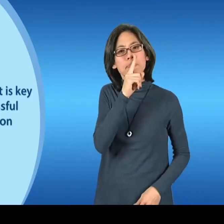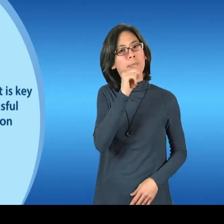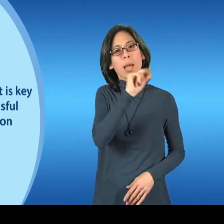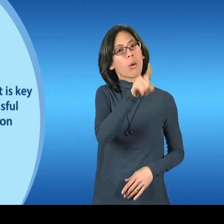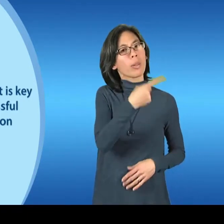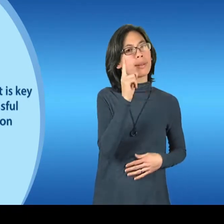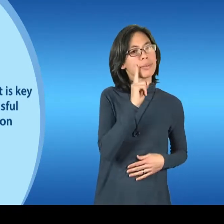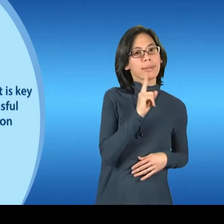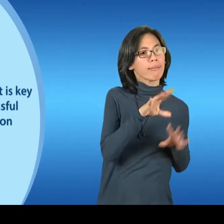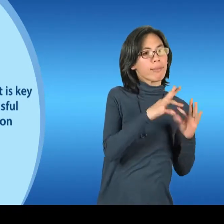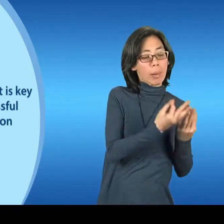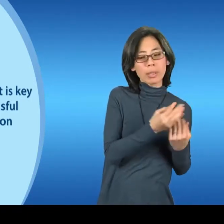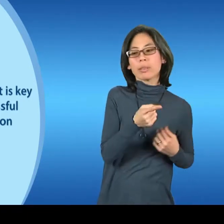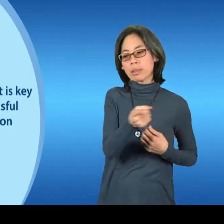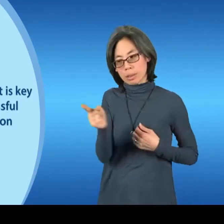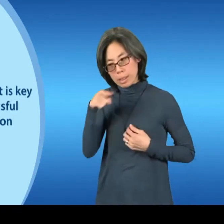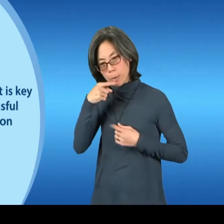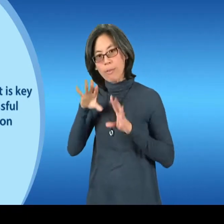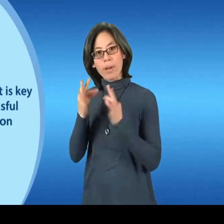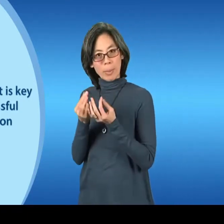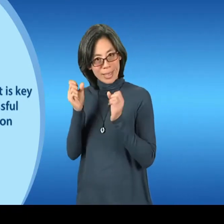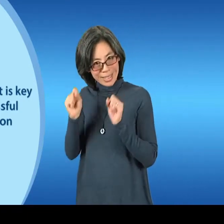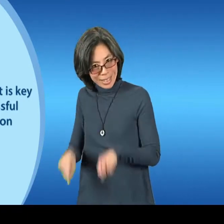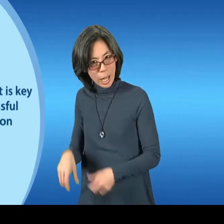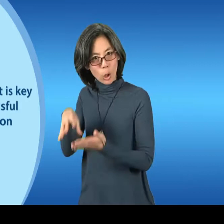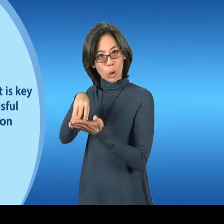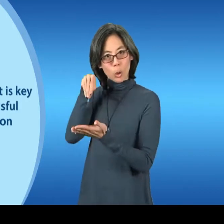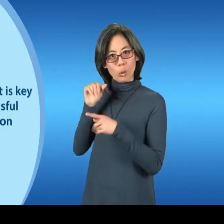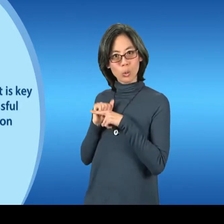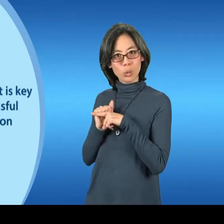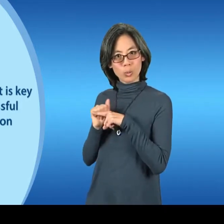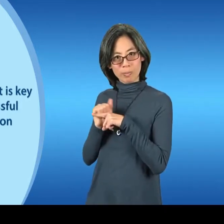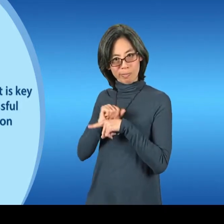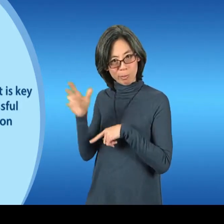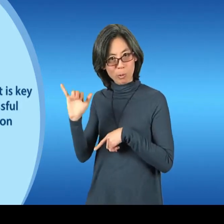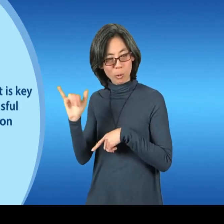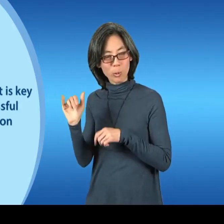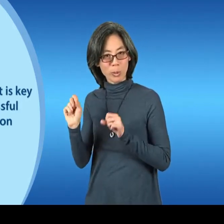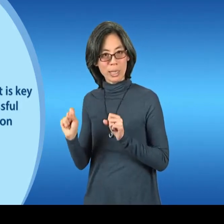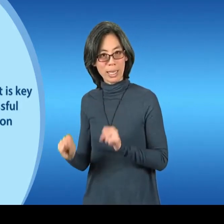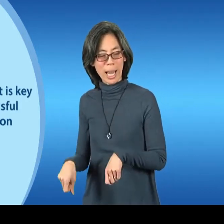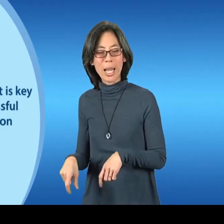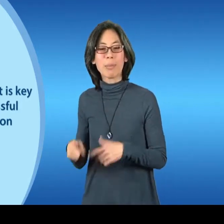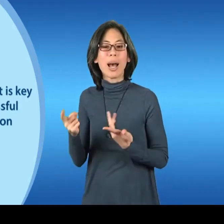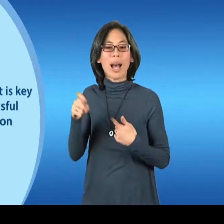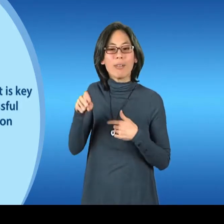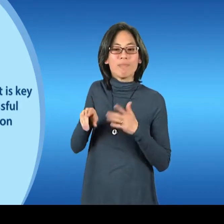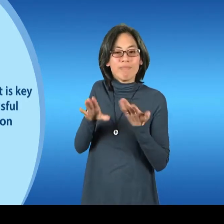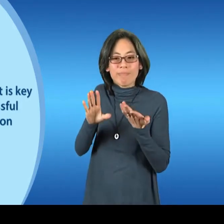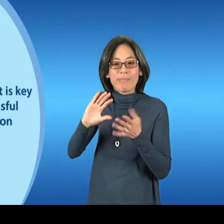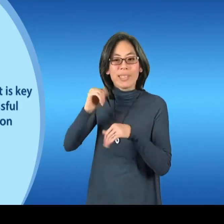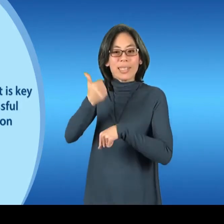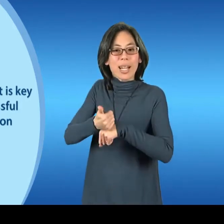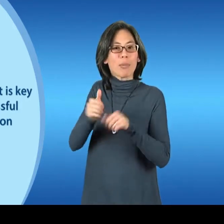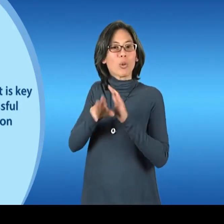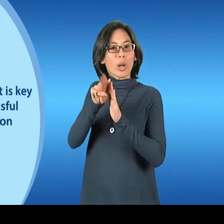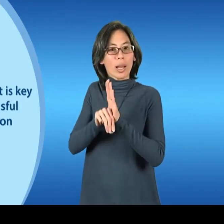deaf families can access these types of modifications. Hearing families can be trained in them too. This would involve setting up